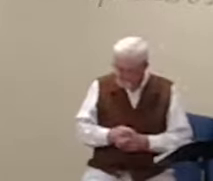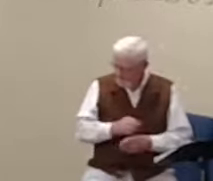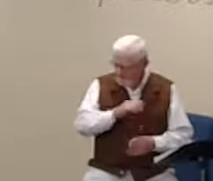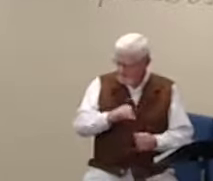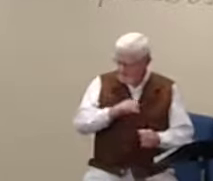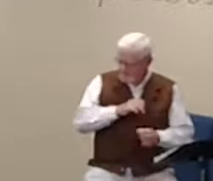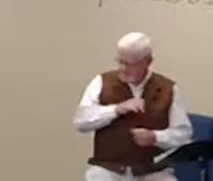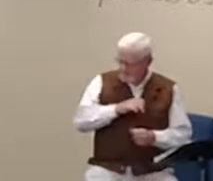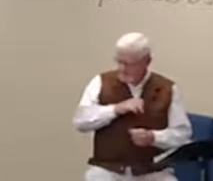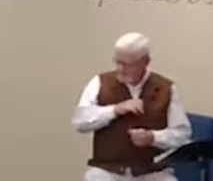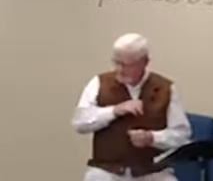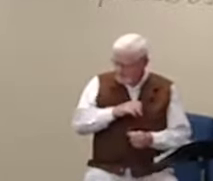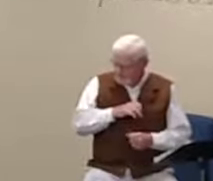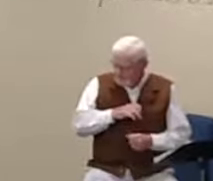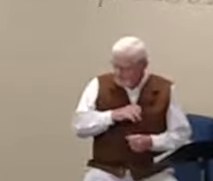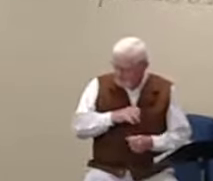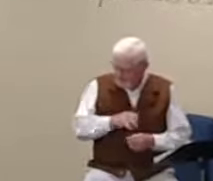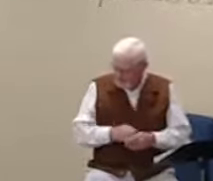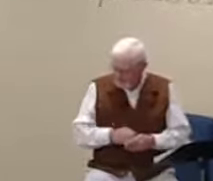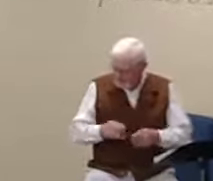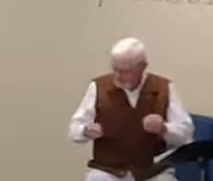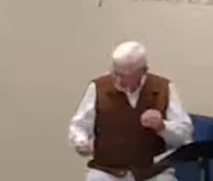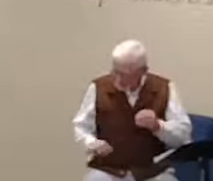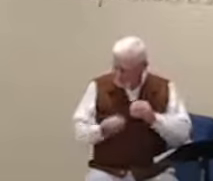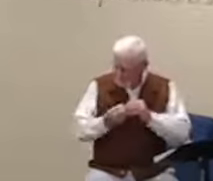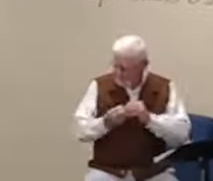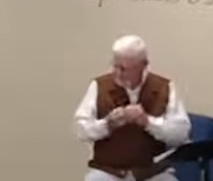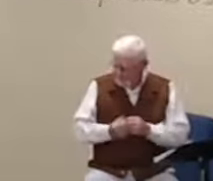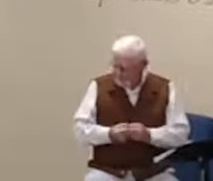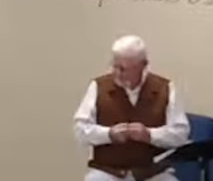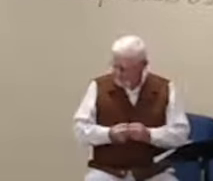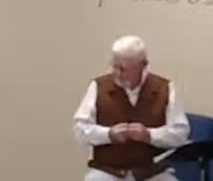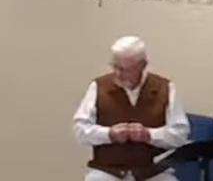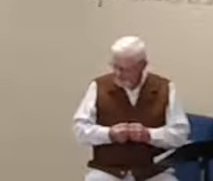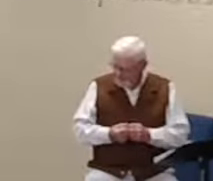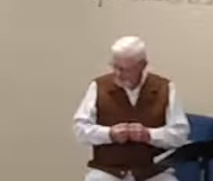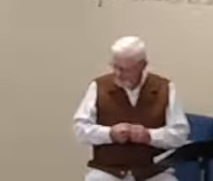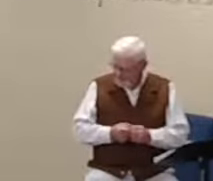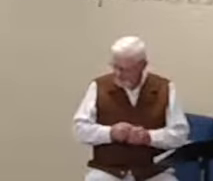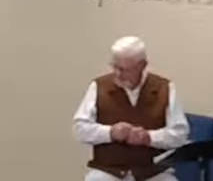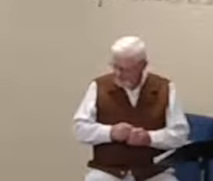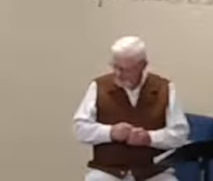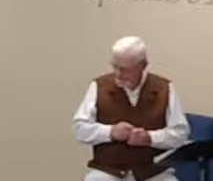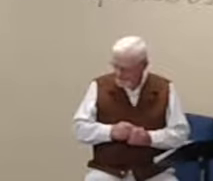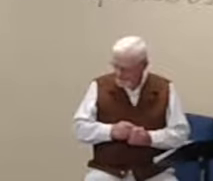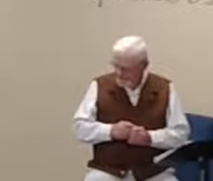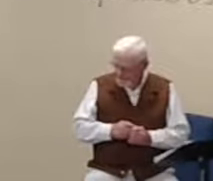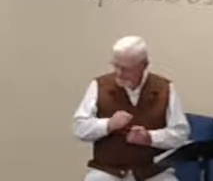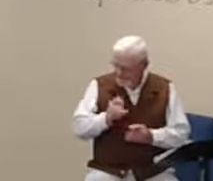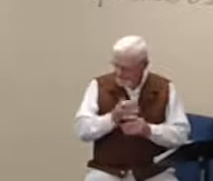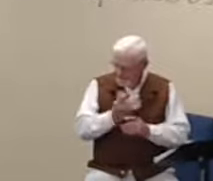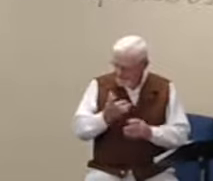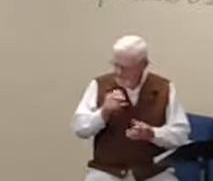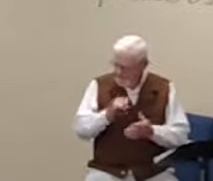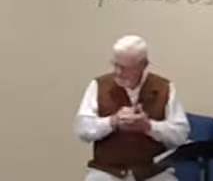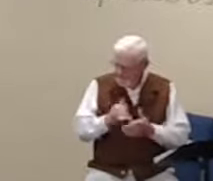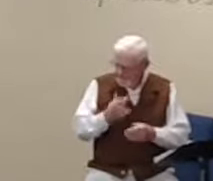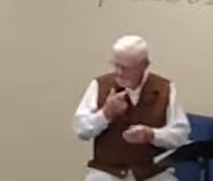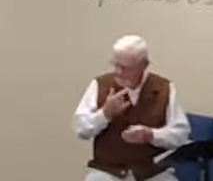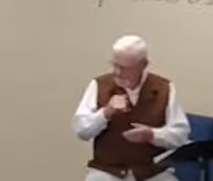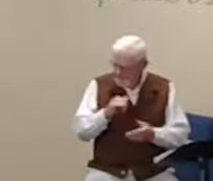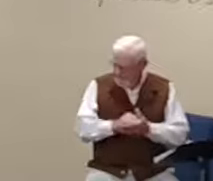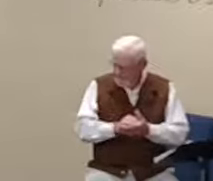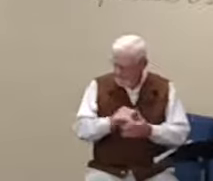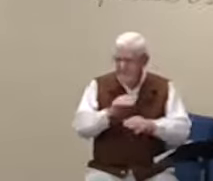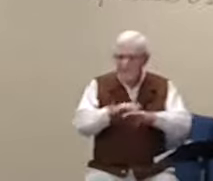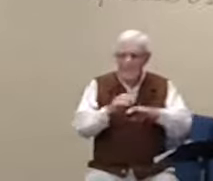character, and besides the character, he's got the earmarks. You can tell by some of the things that he says, I believe he's got the call